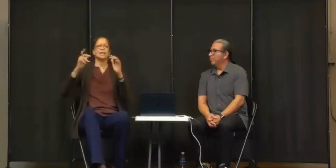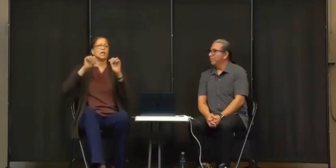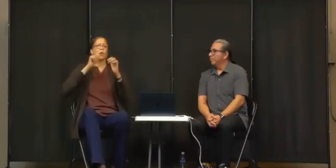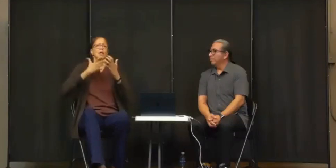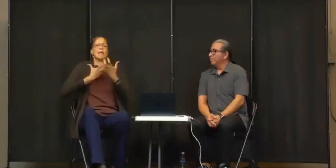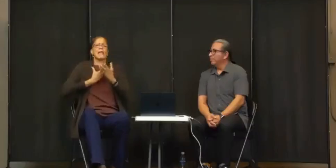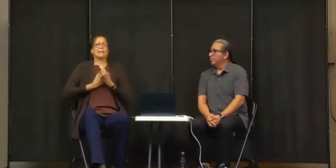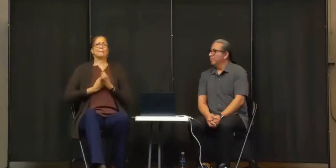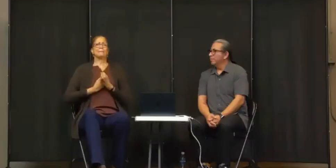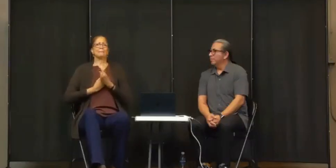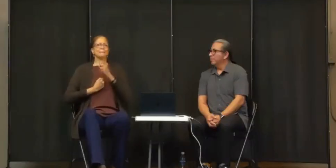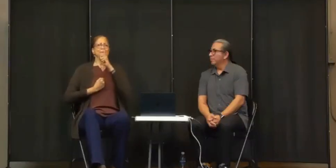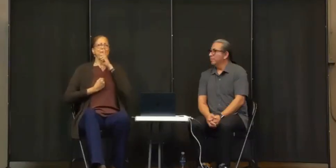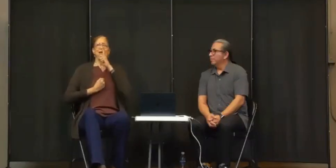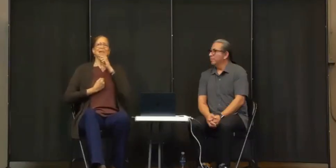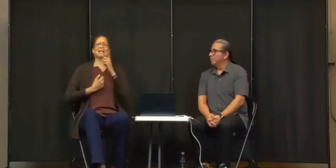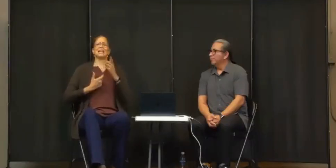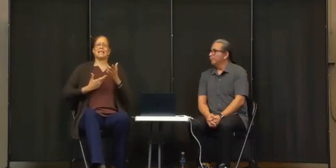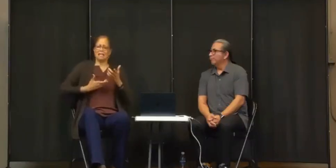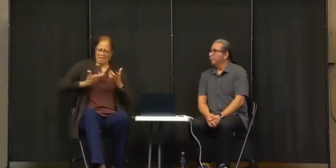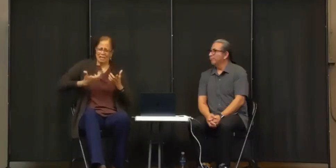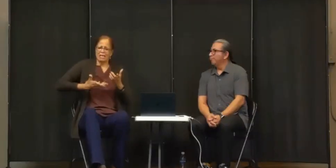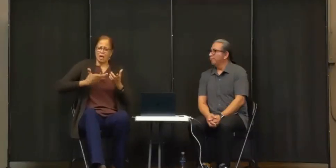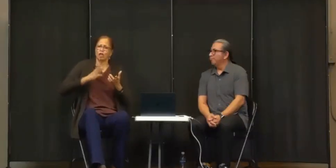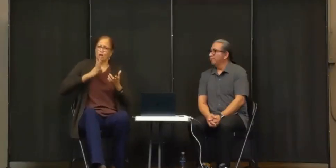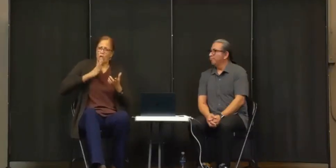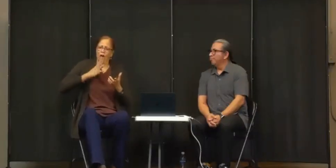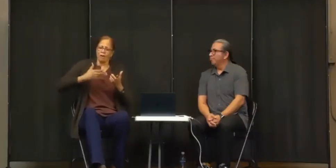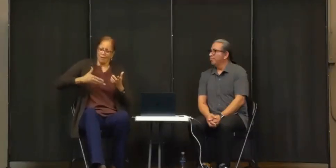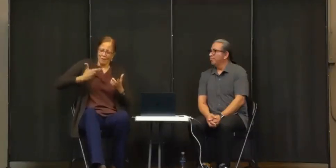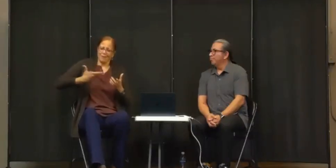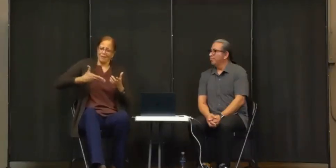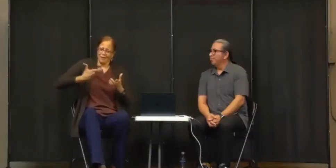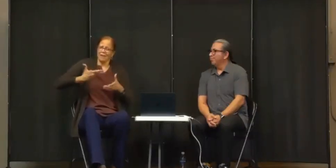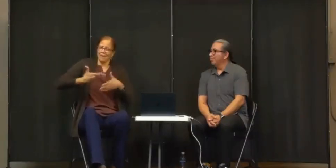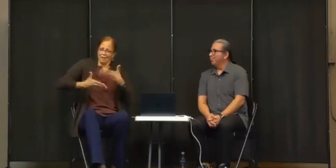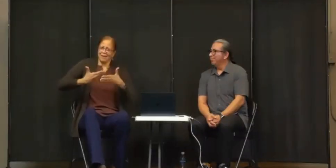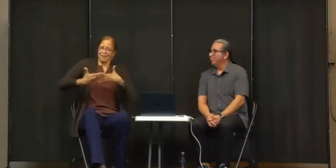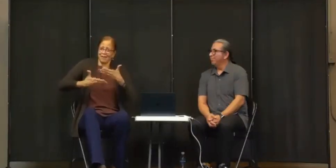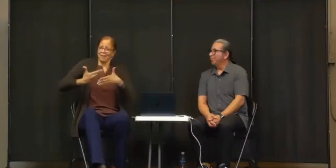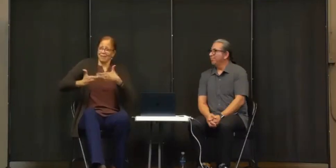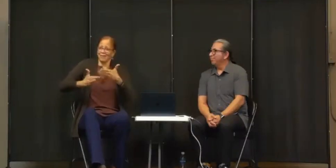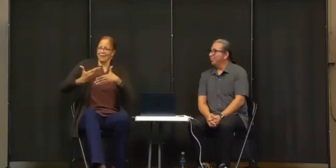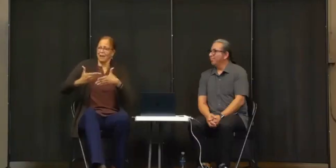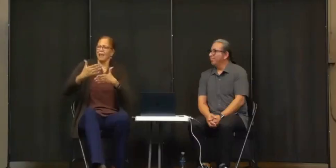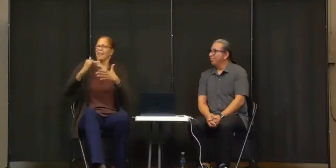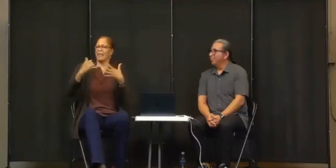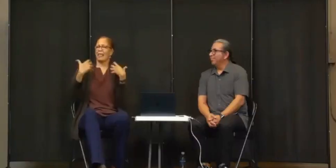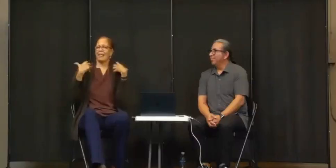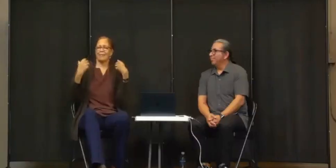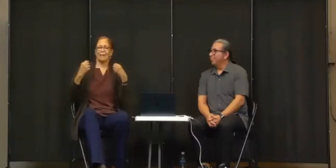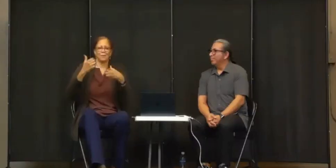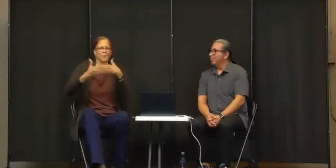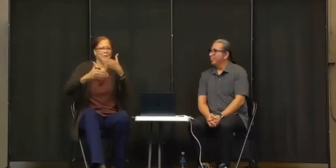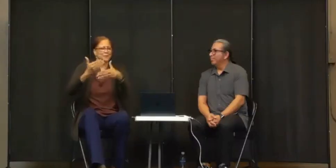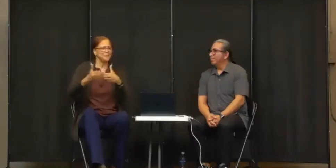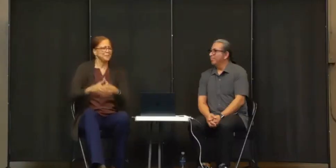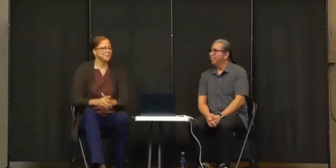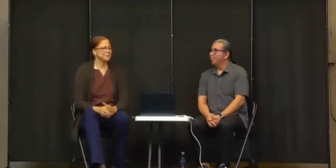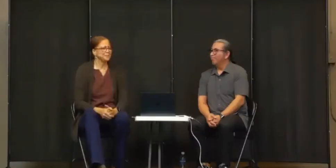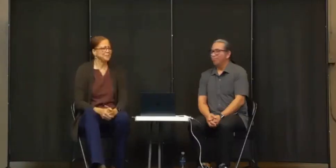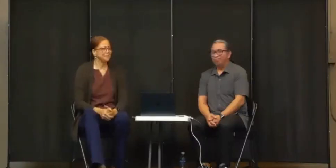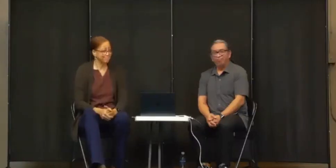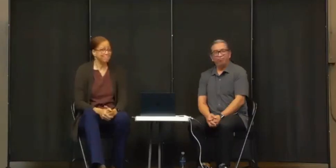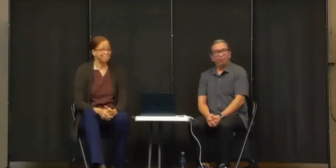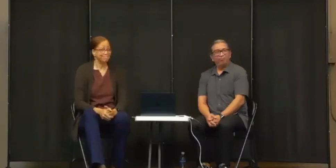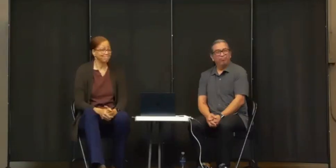the resources here on the screen. Don't hold it in. Get it out. Bring it up.